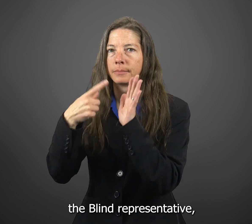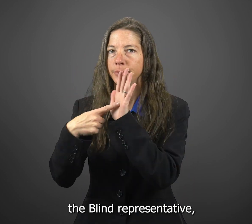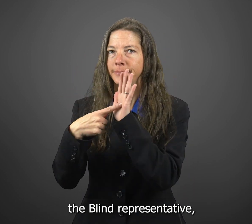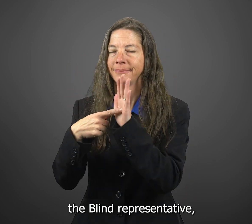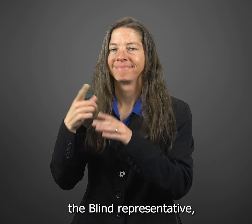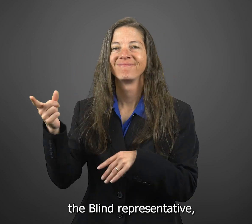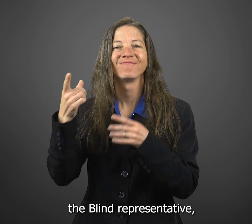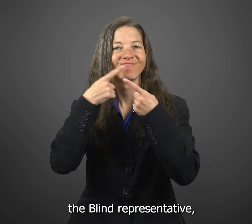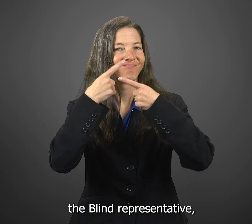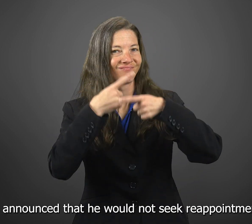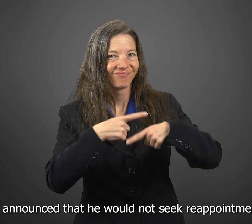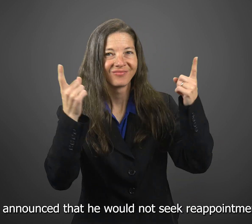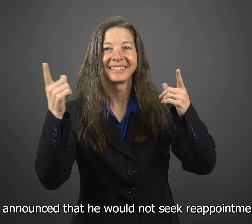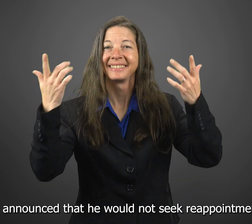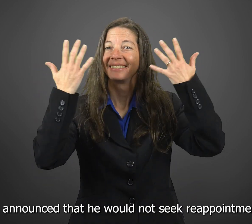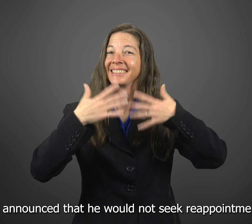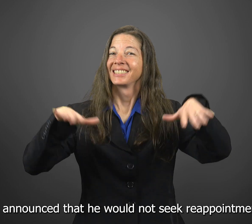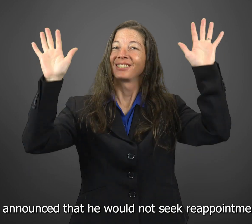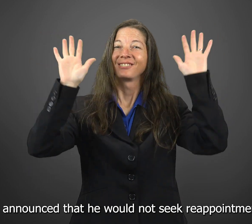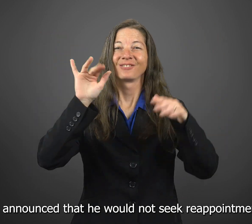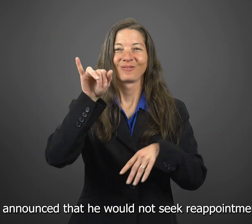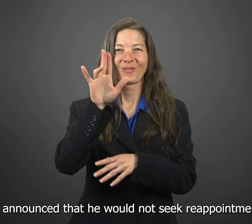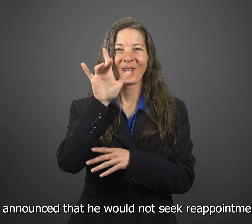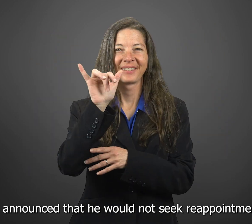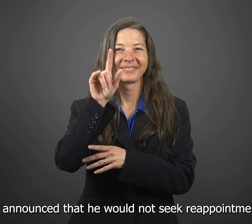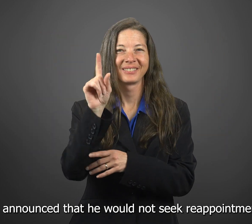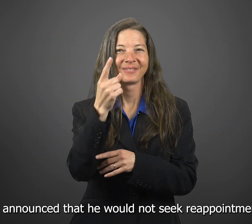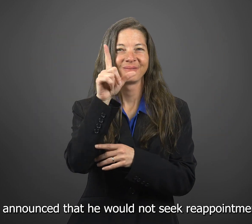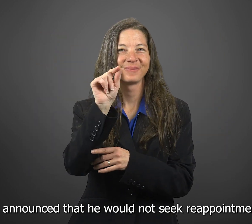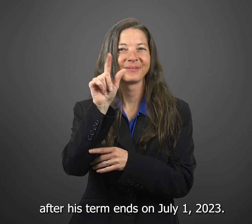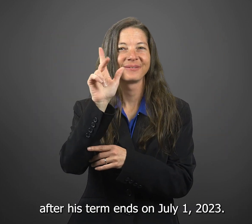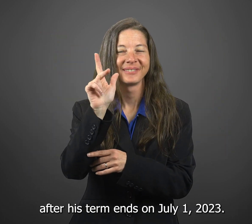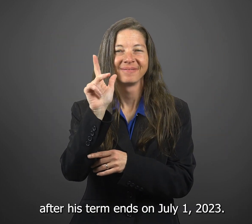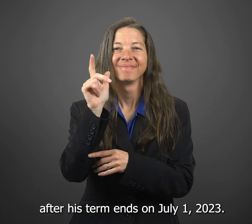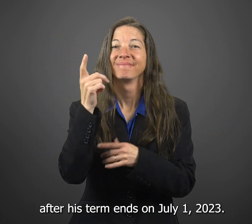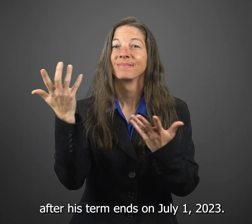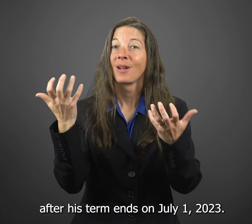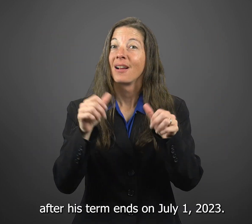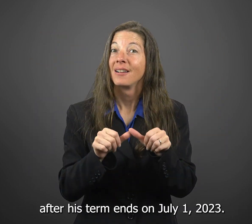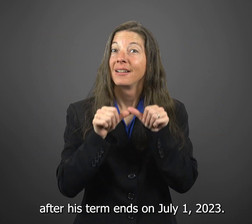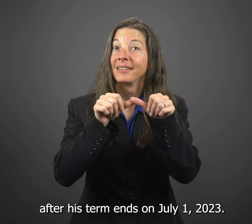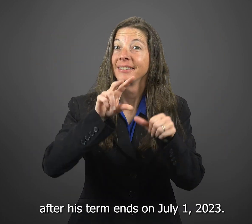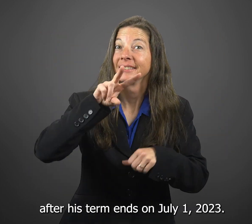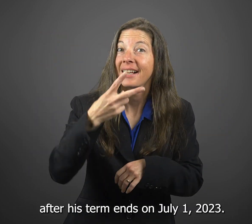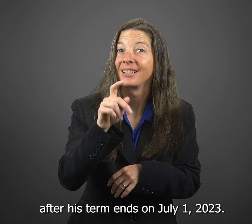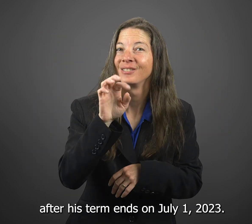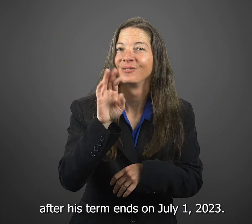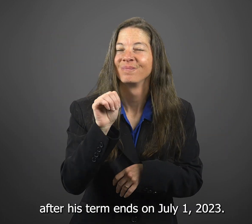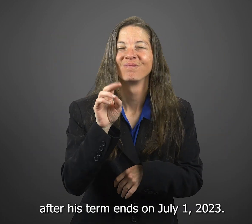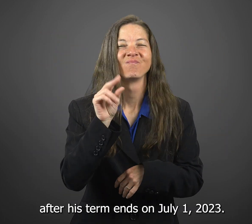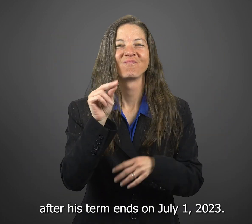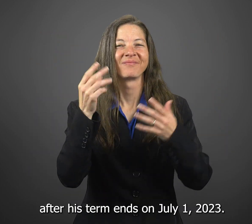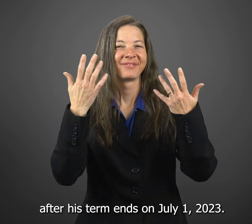blind representative announced that he would not seek reappointment after his term ends on July 1, 2023.